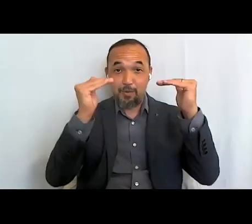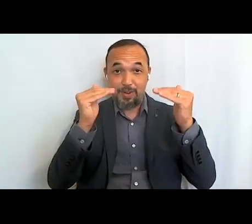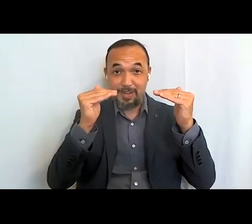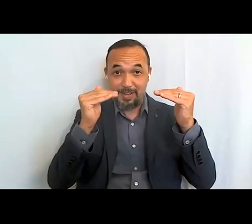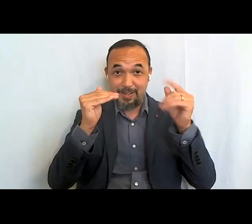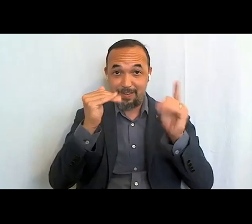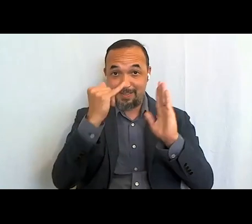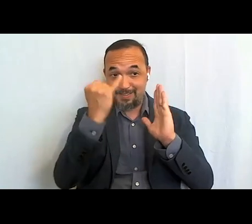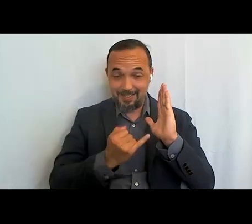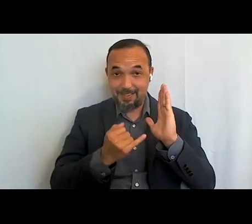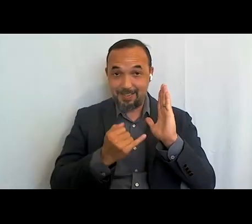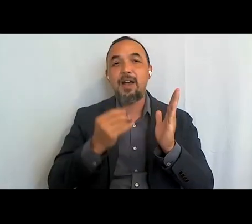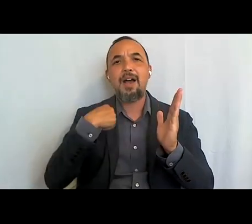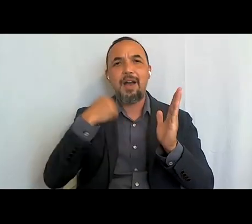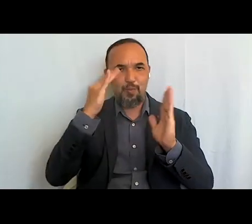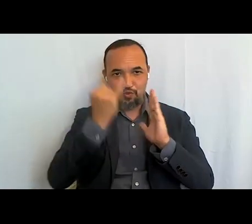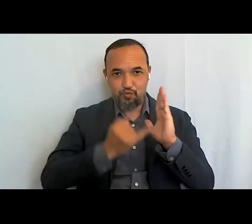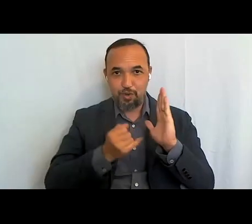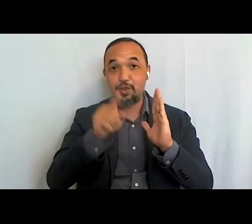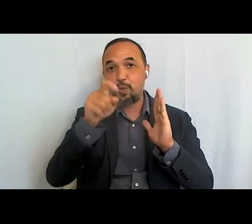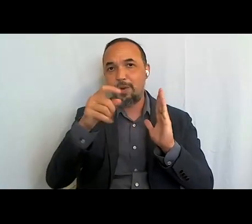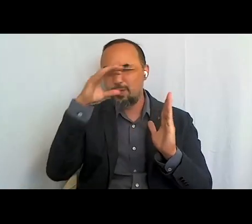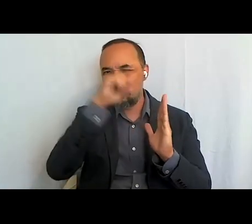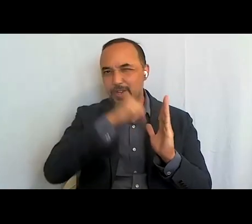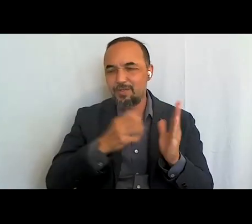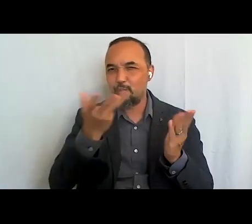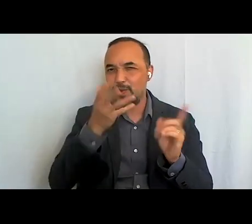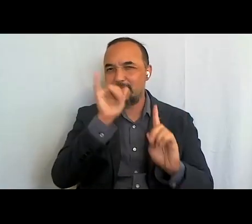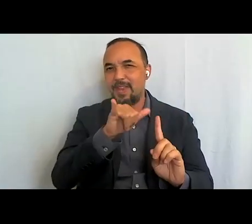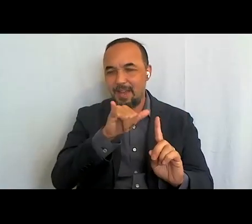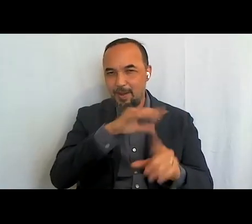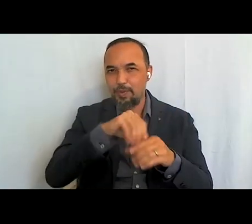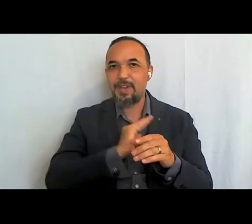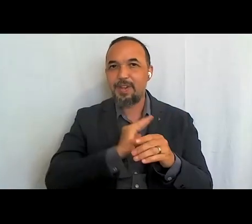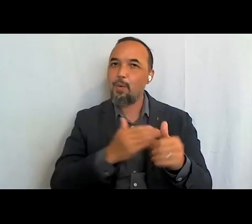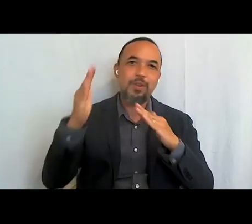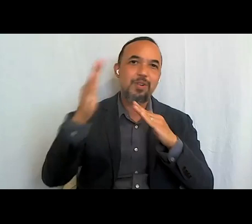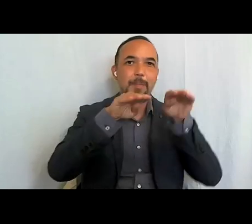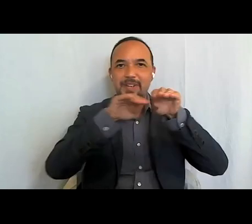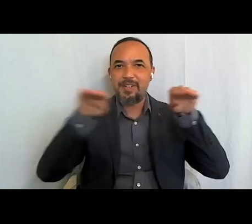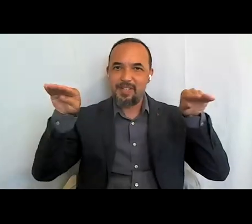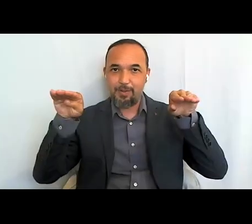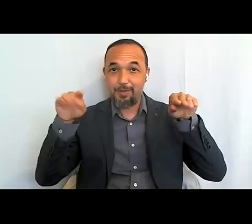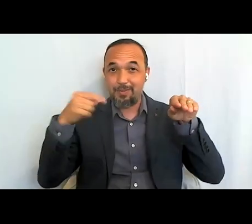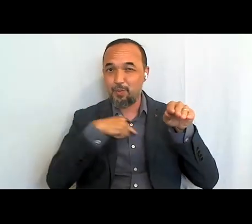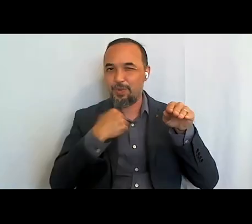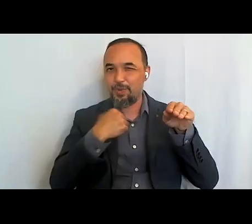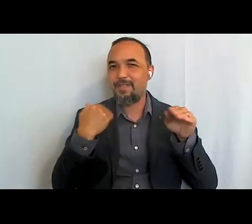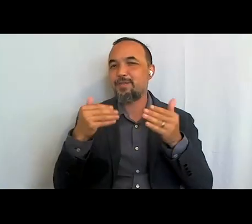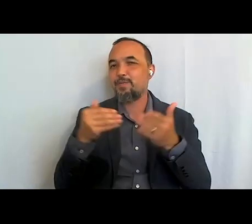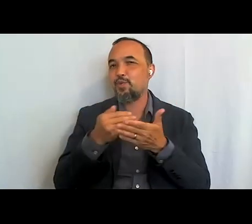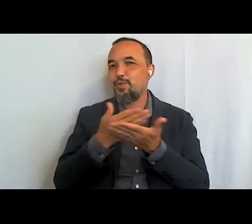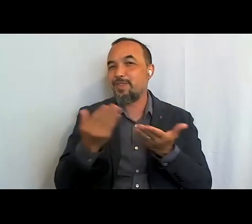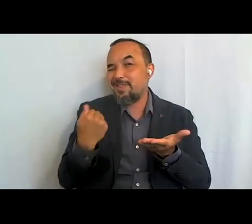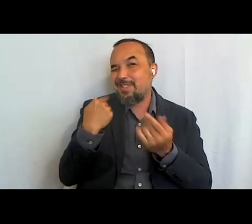then guess what that item is in the upgrade top tier, because we have some mystery items that we've just announced. I want to make sure you all know what they are.